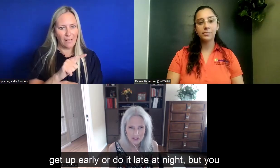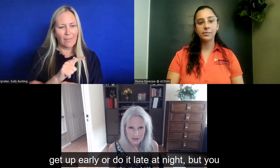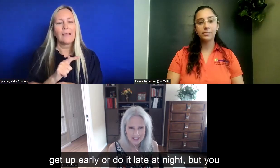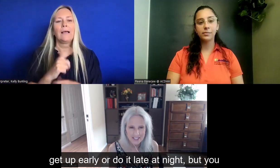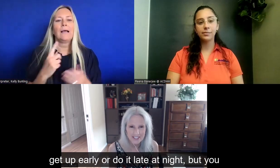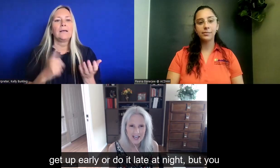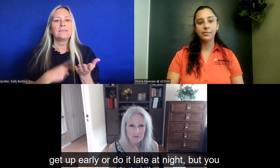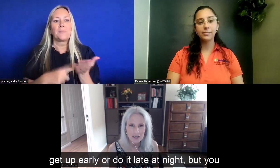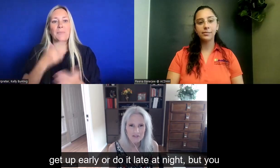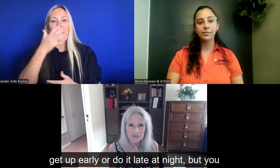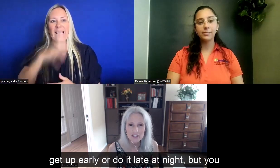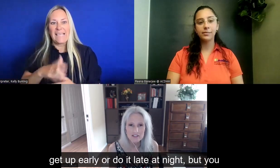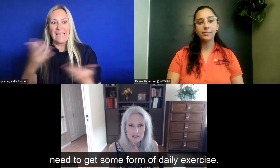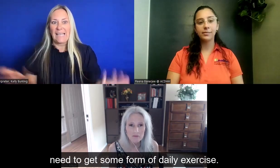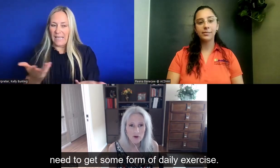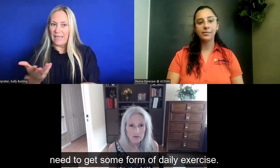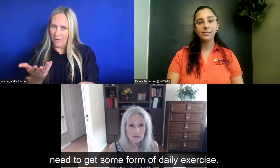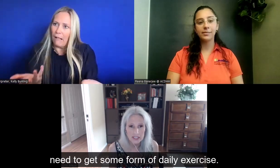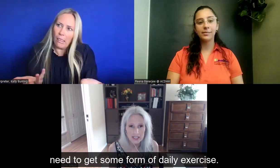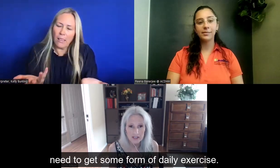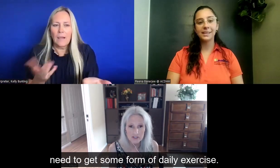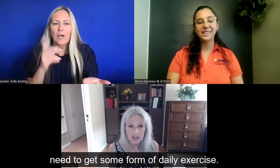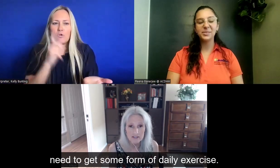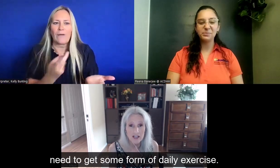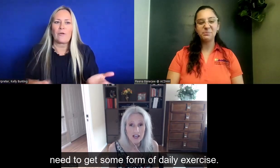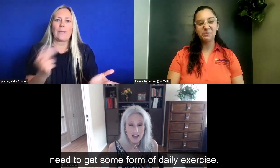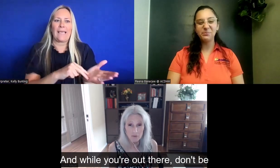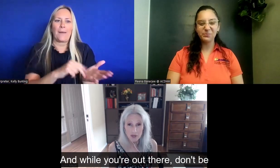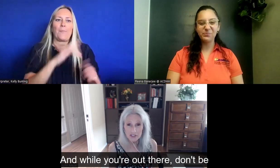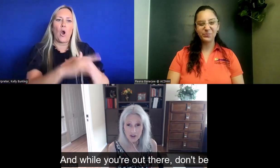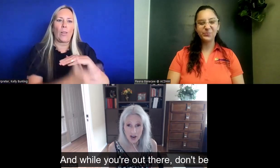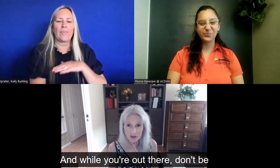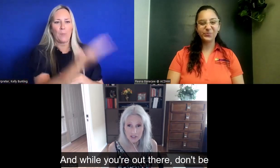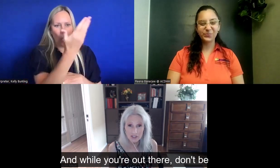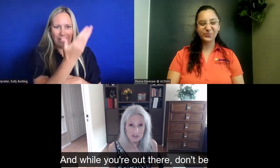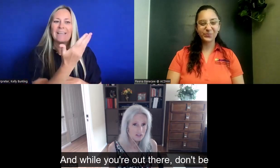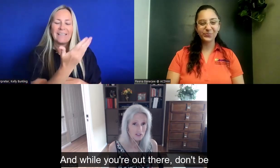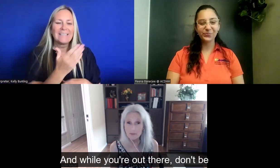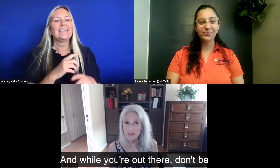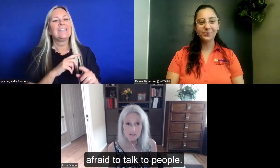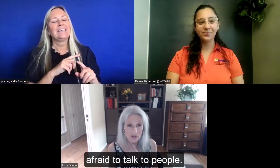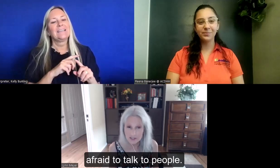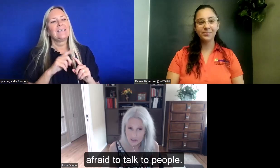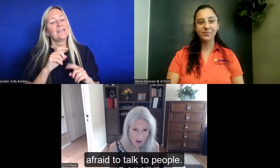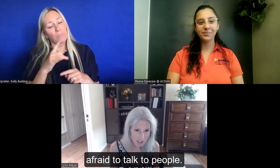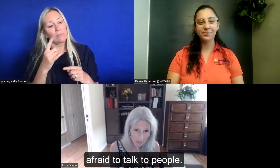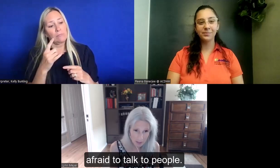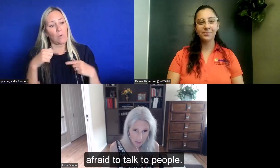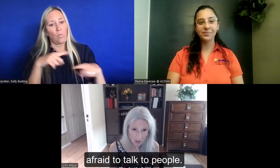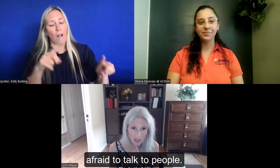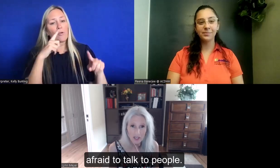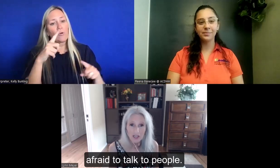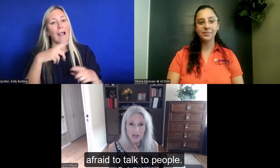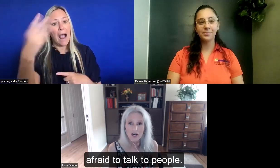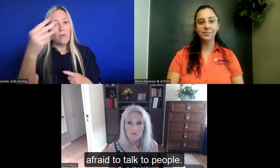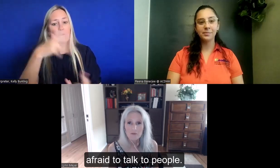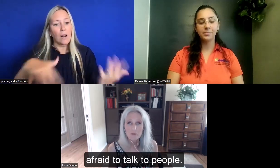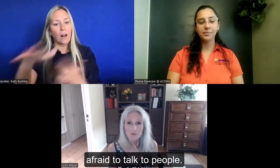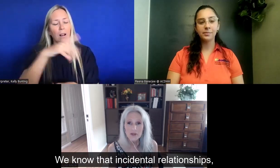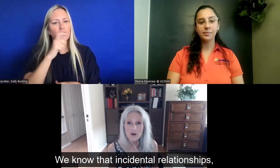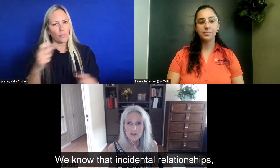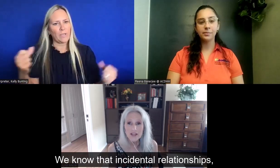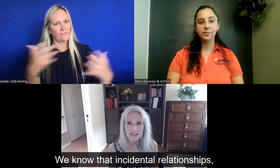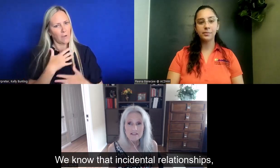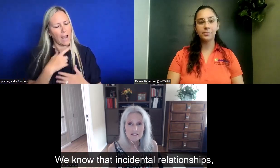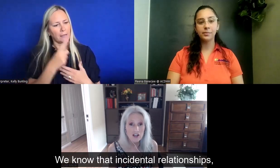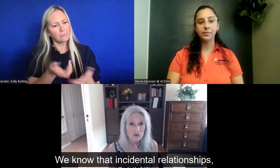early or do it late at night. But if you can get some form of daily exercise. And while you're out there, don't be afraid to talk to people.